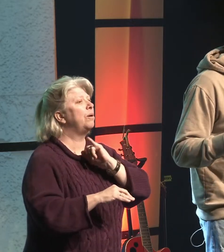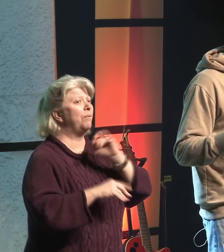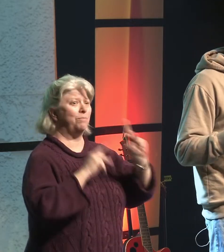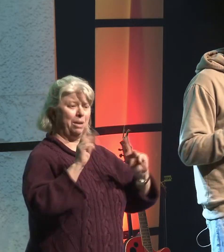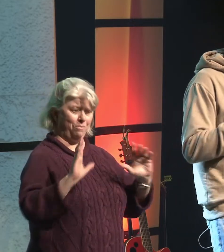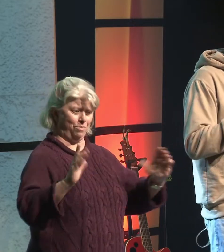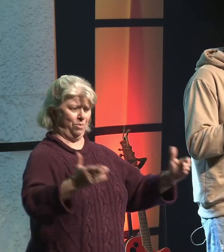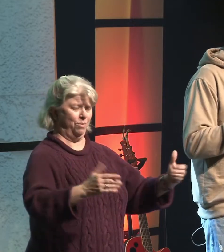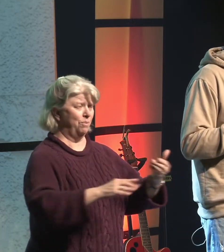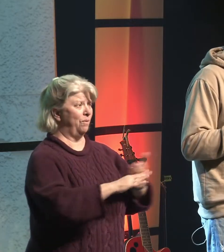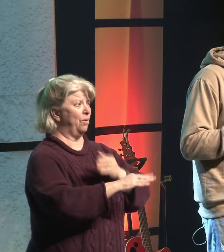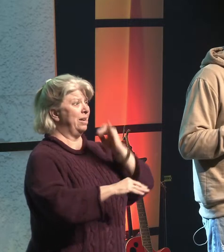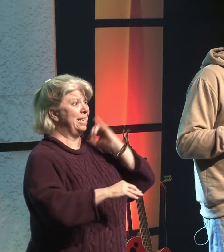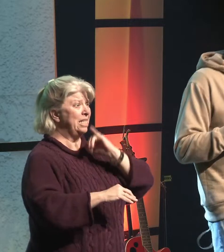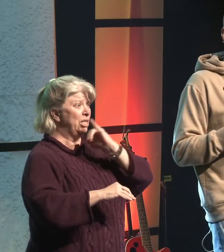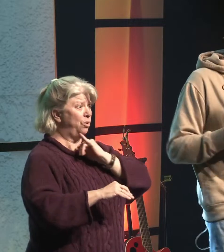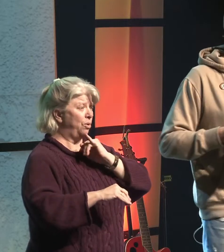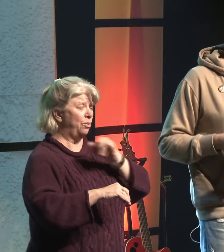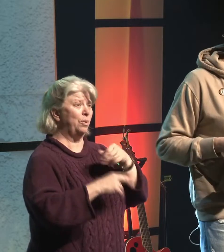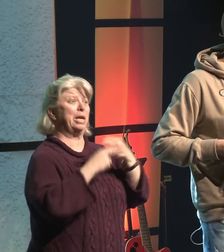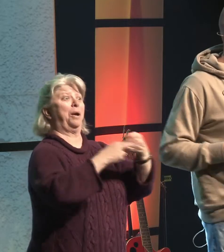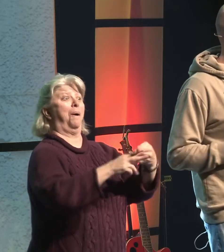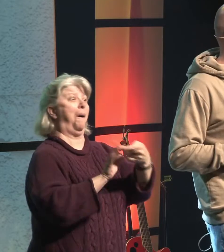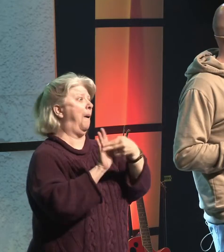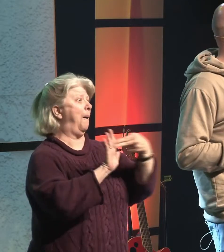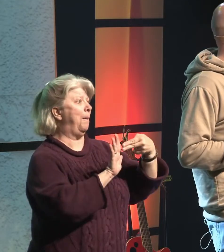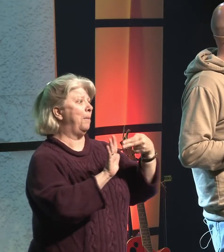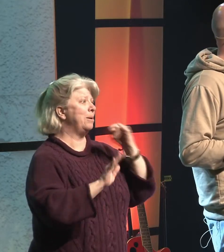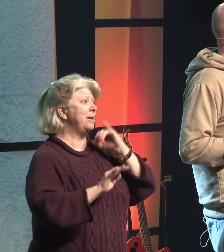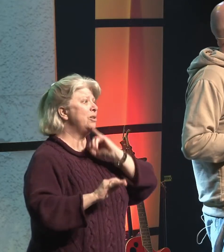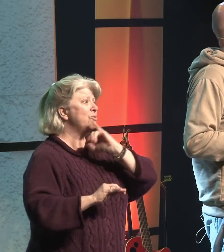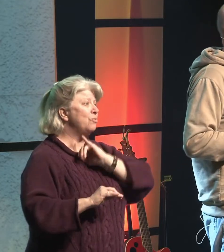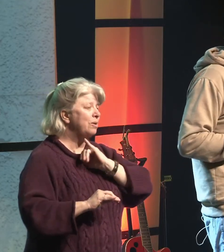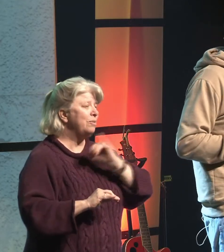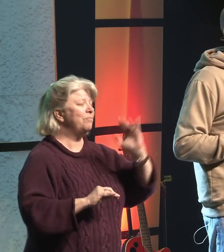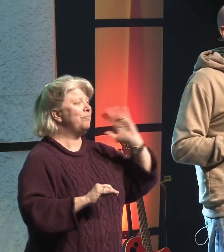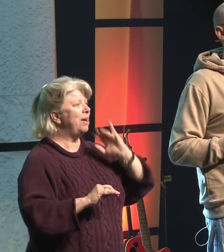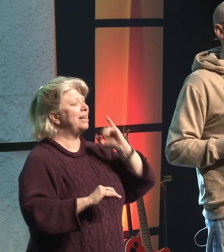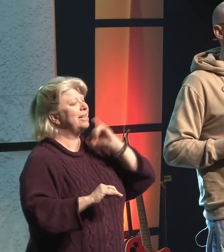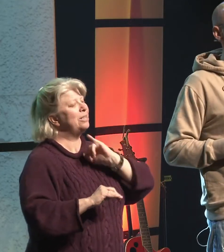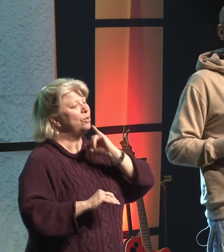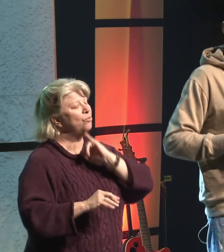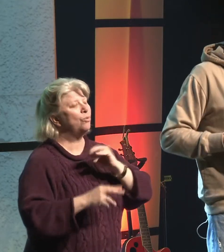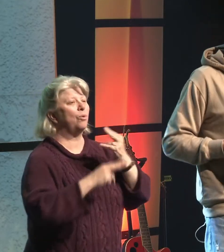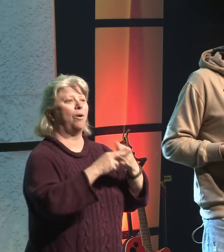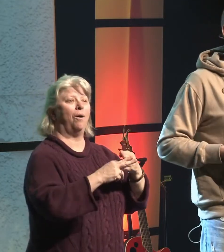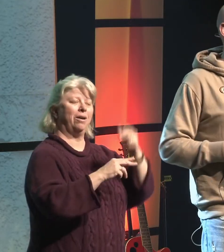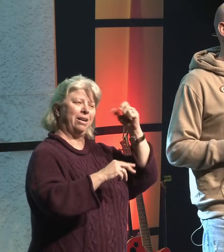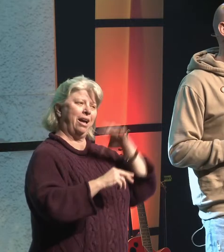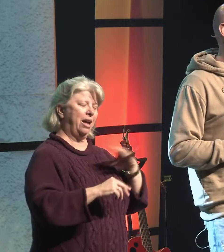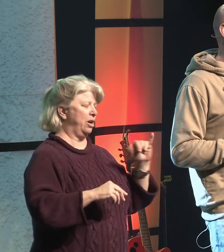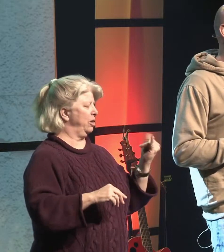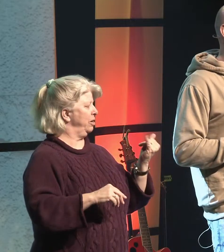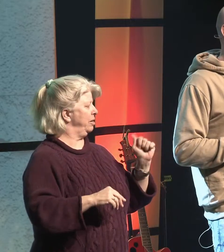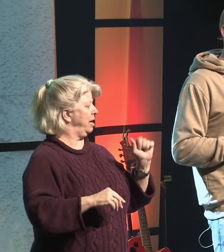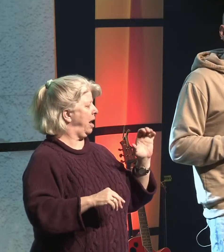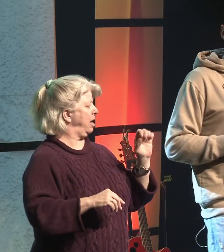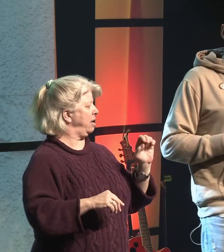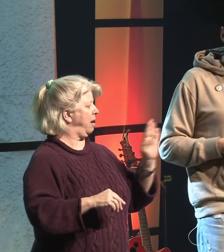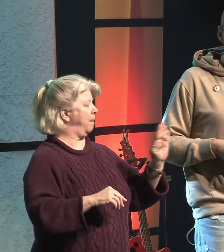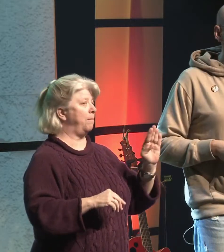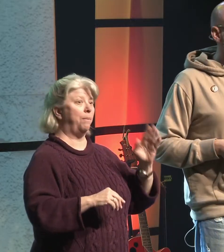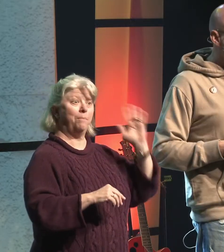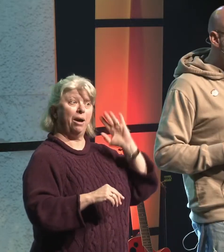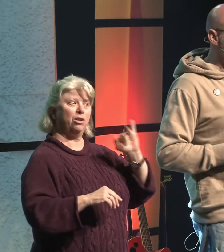people, before Israel was called Israel. Back when Israel was known as a guy named Jacob. Back